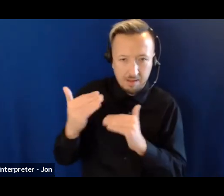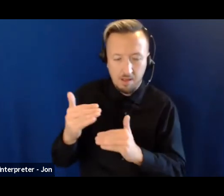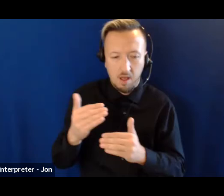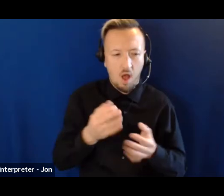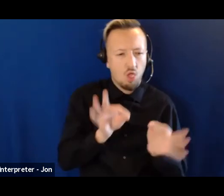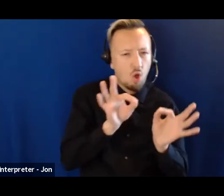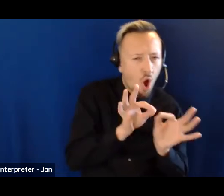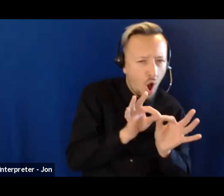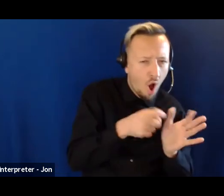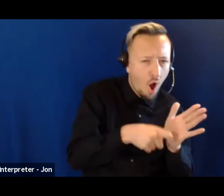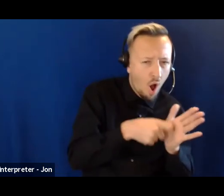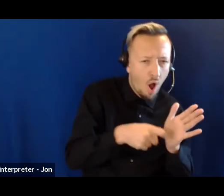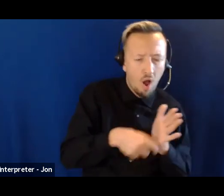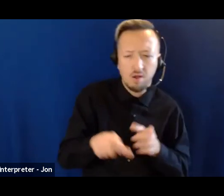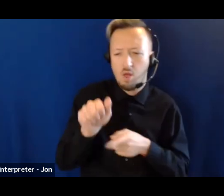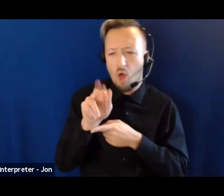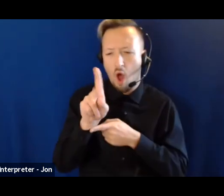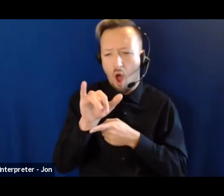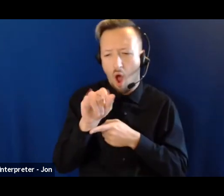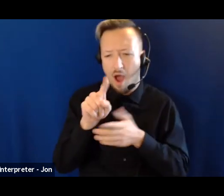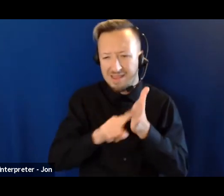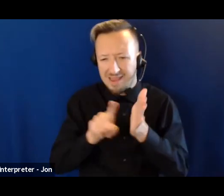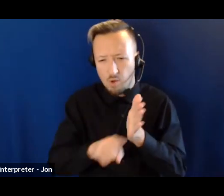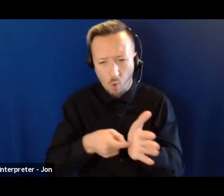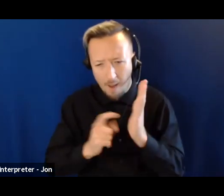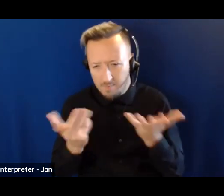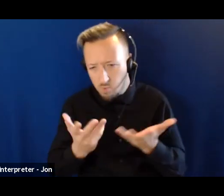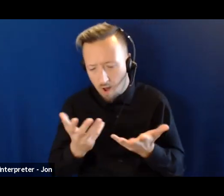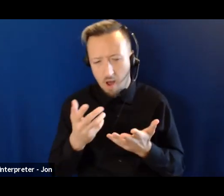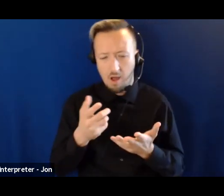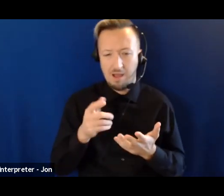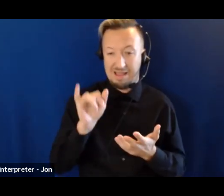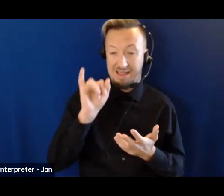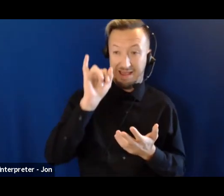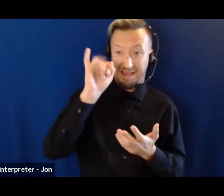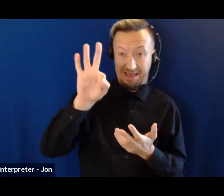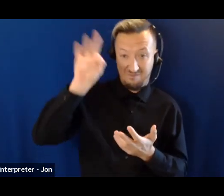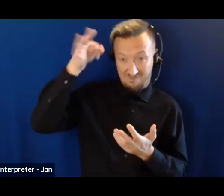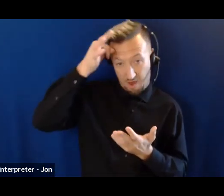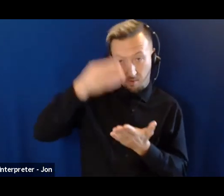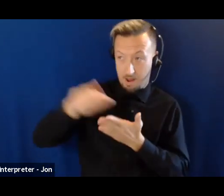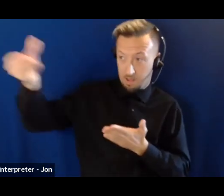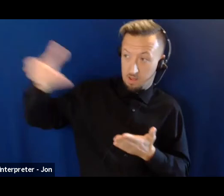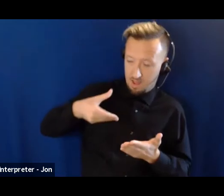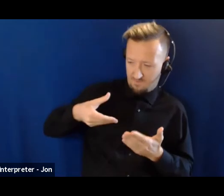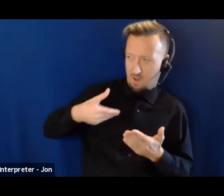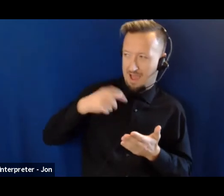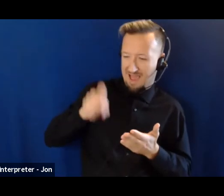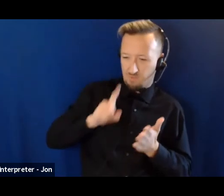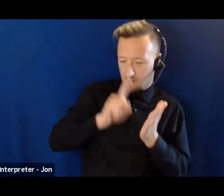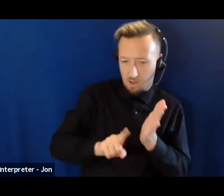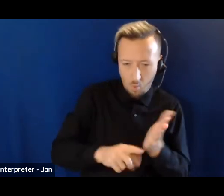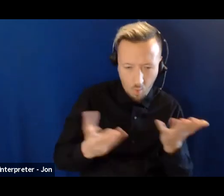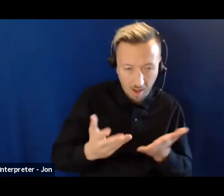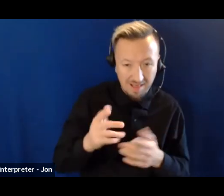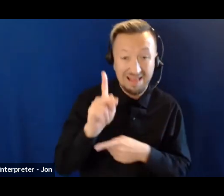and what type of audit requirements you are subjected to if you receive any type of federal awards. In Kansas, we